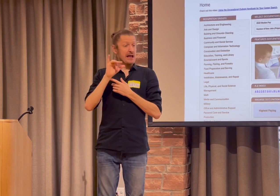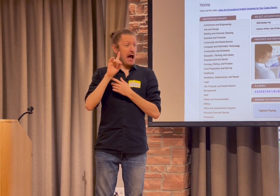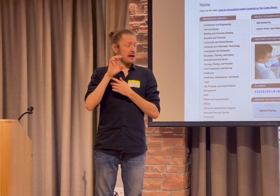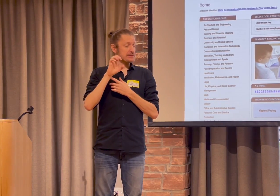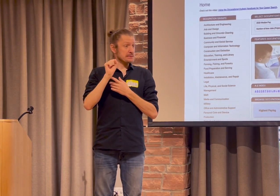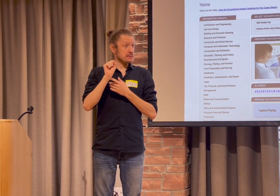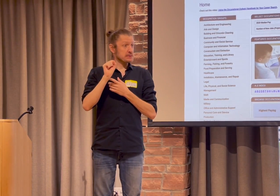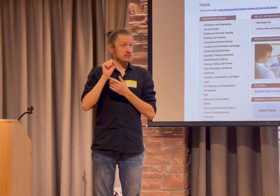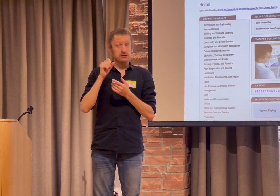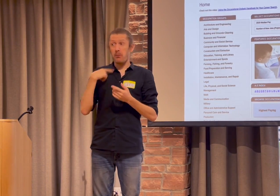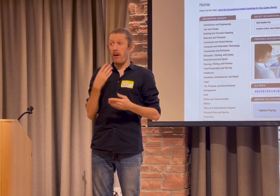in the middle?